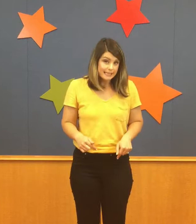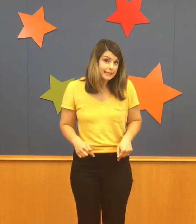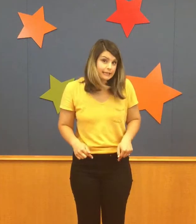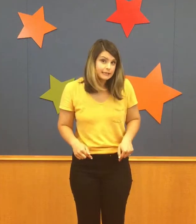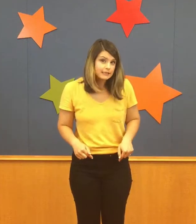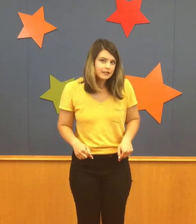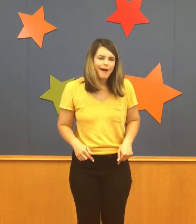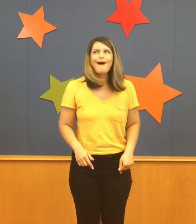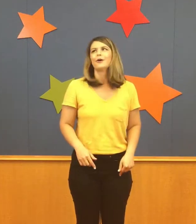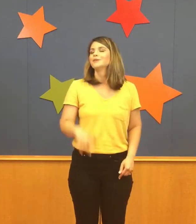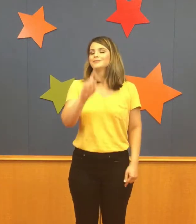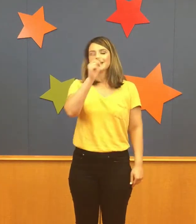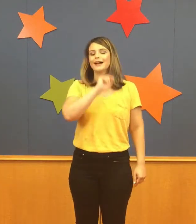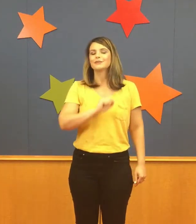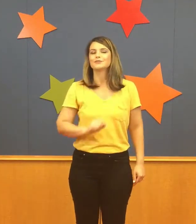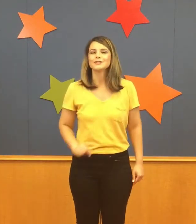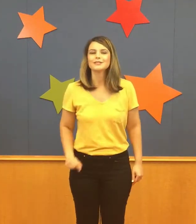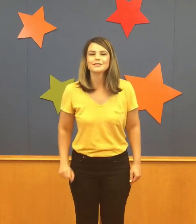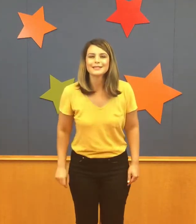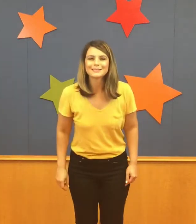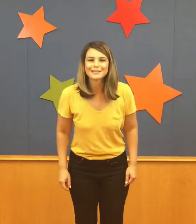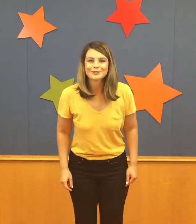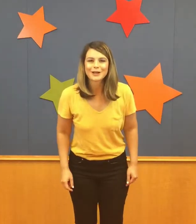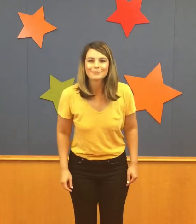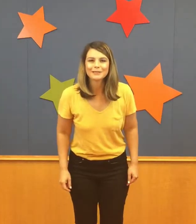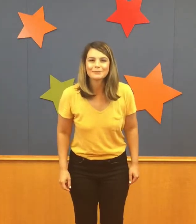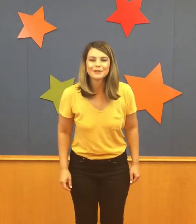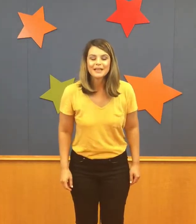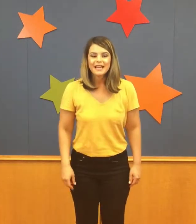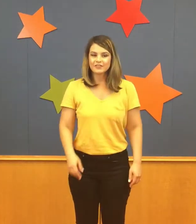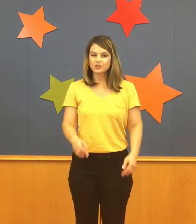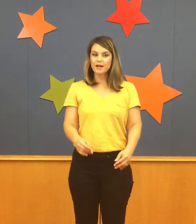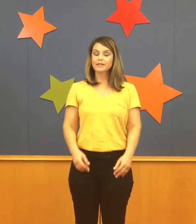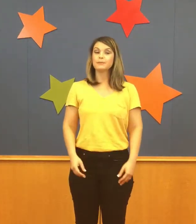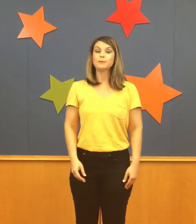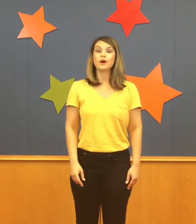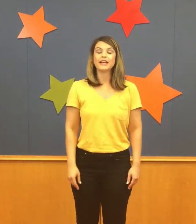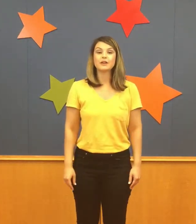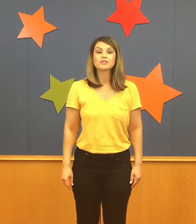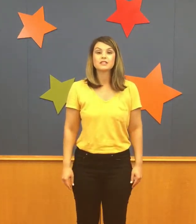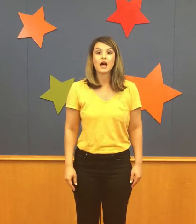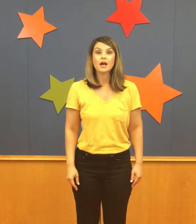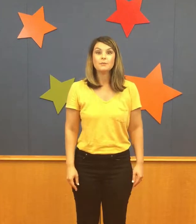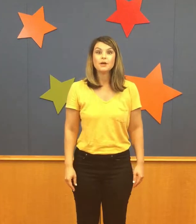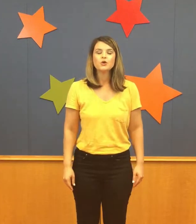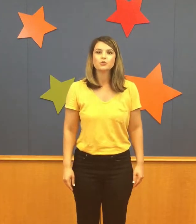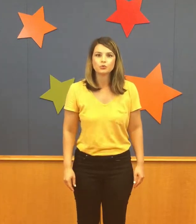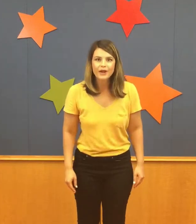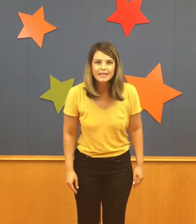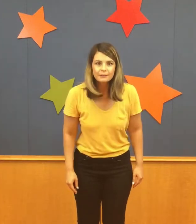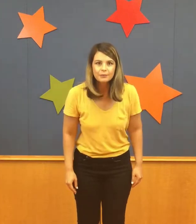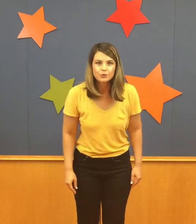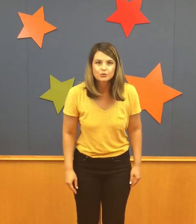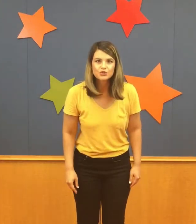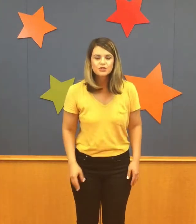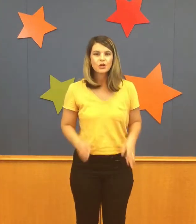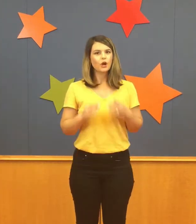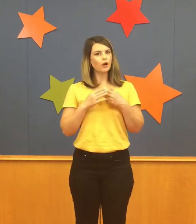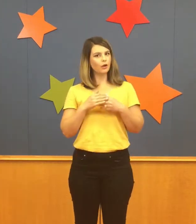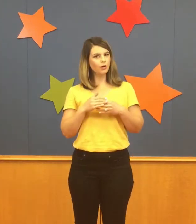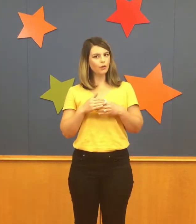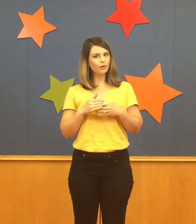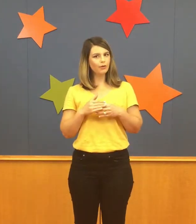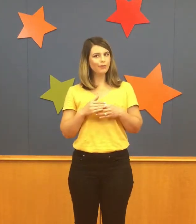for digging? I have just the thing, said the shopkeeper, and the shopkeeper bought out some rain